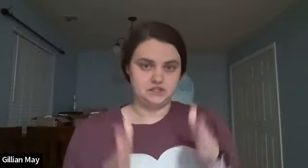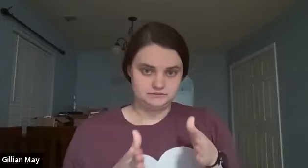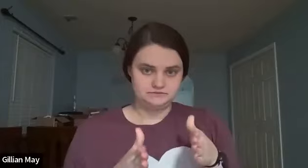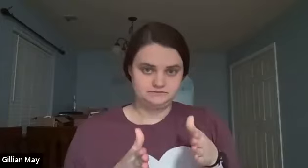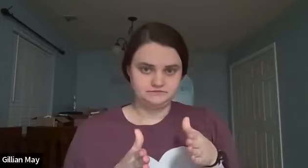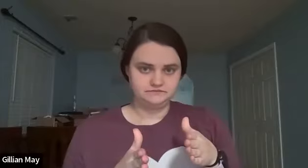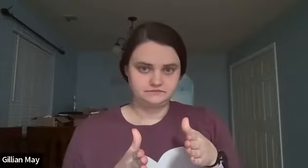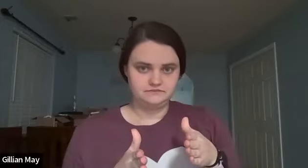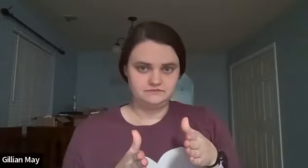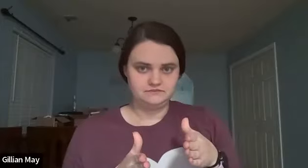Manager.